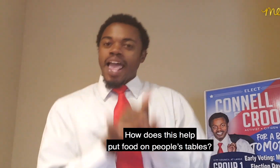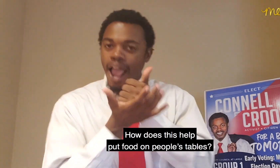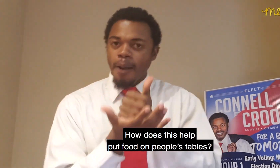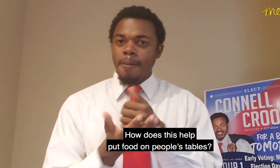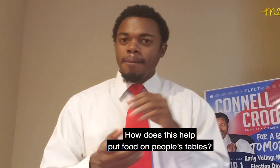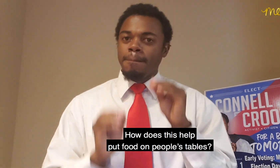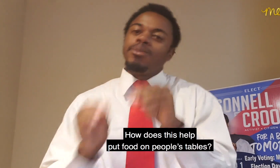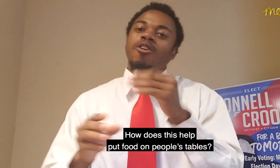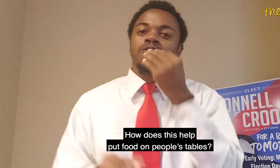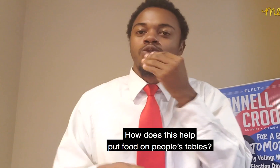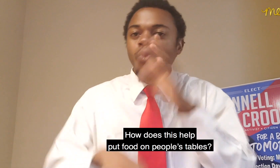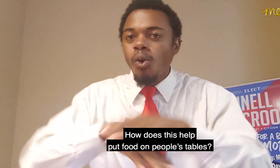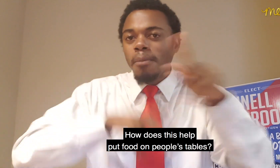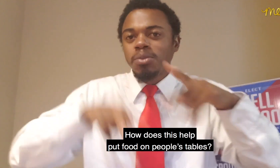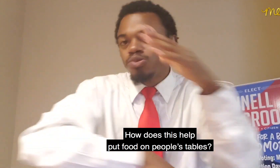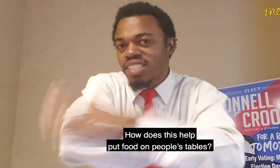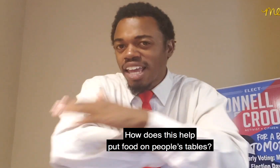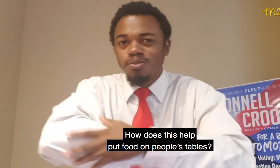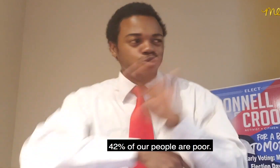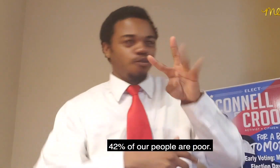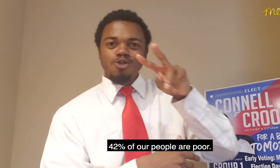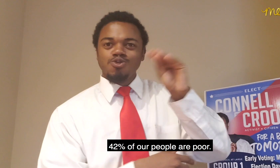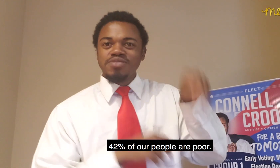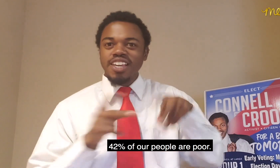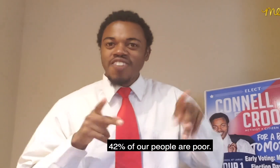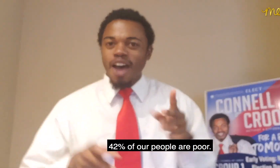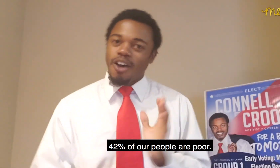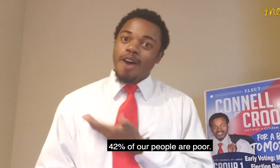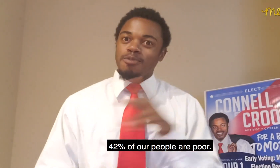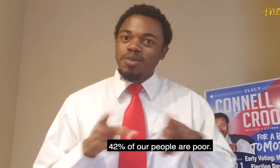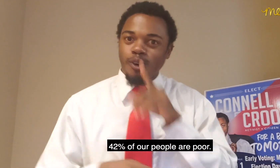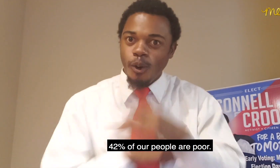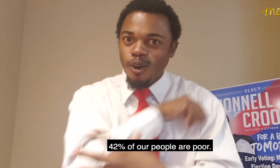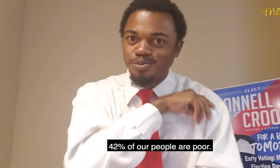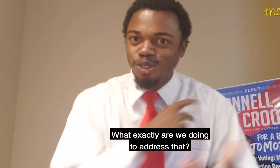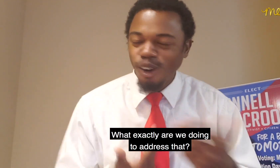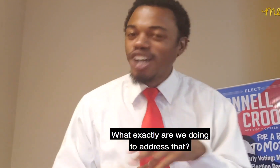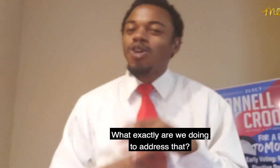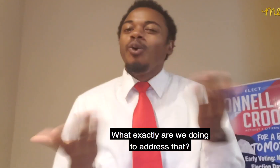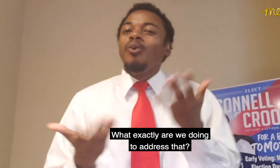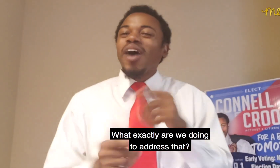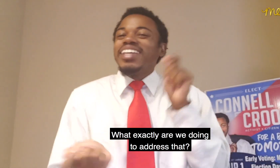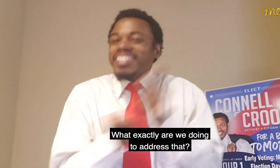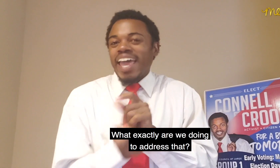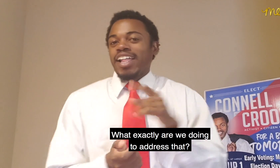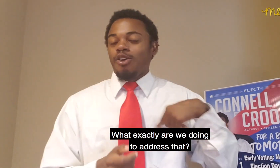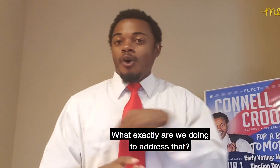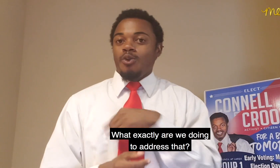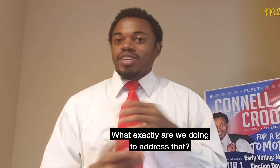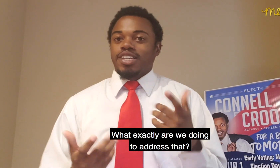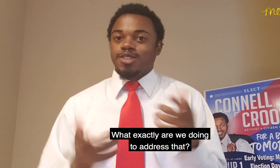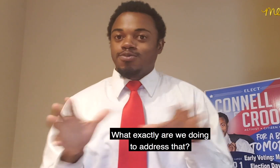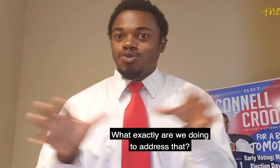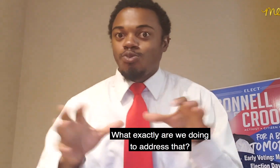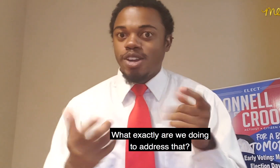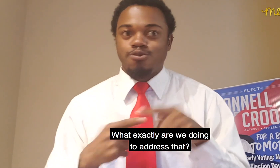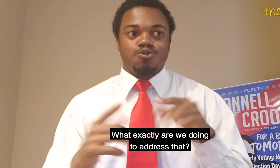this help put food on people's tables? 42% of our people are poor. What exactly are we doing to address that?